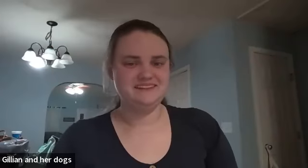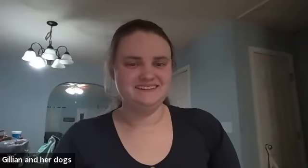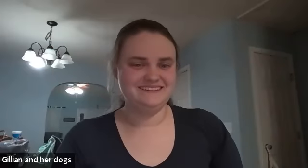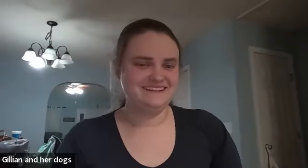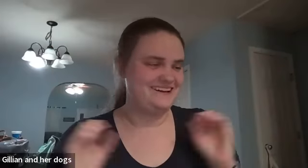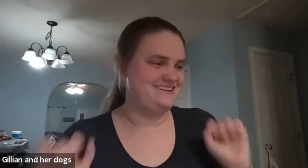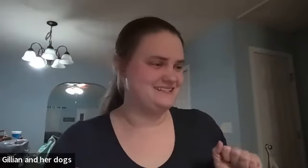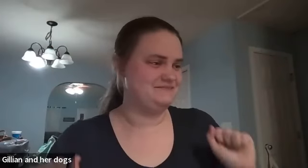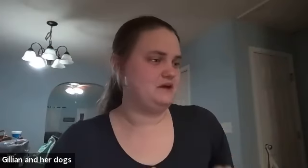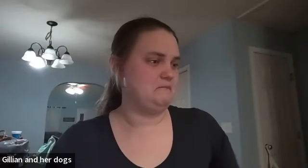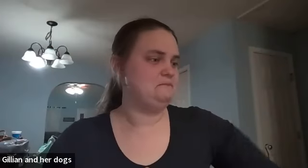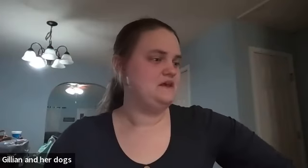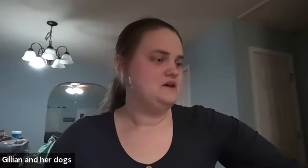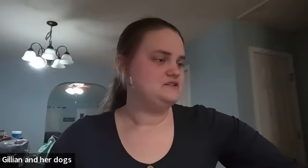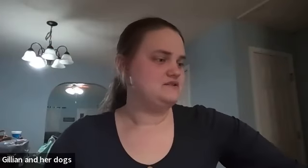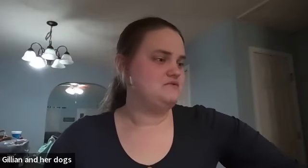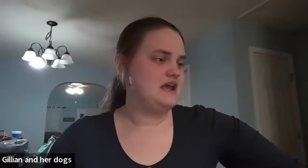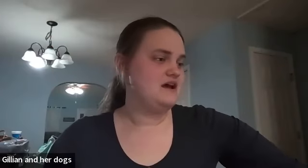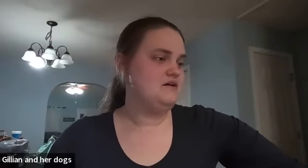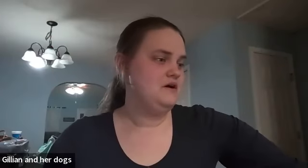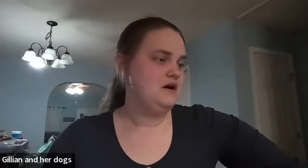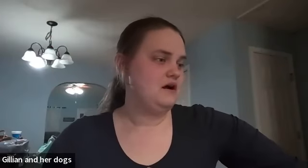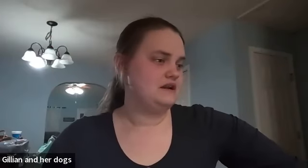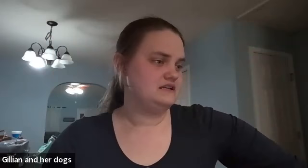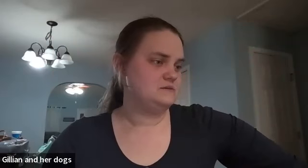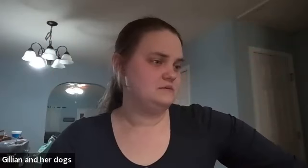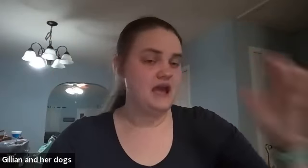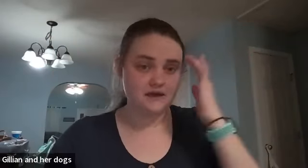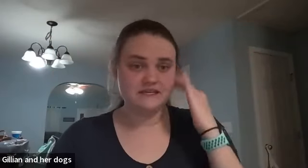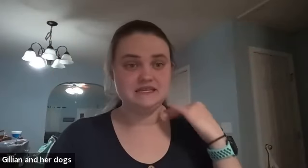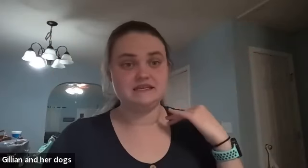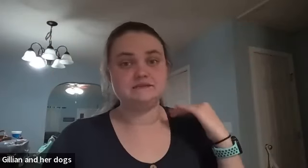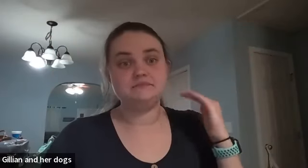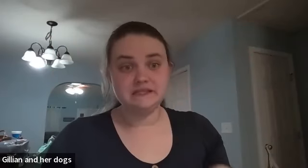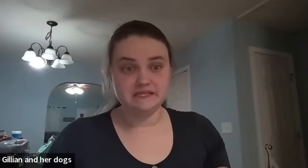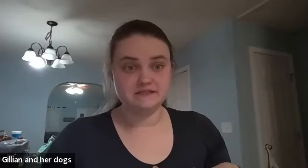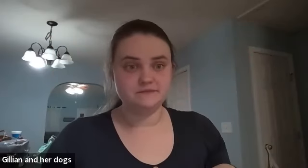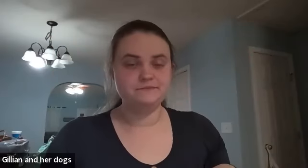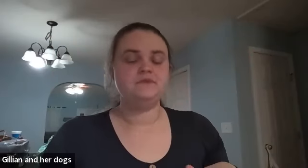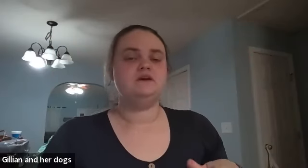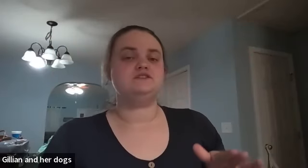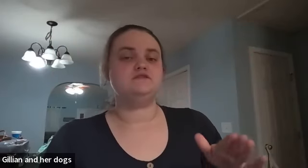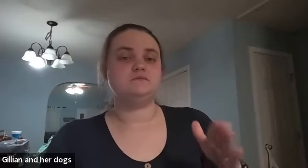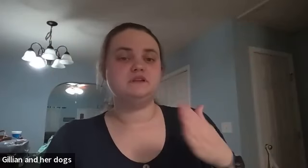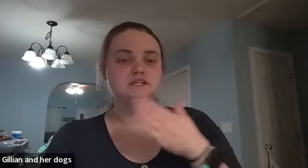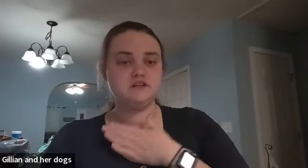Good. All right. Awesome. Okay. So now our next word we have is please. So for please, you're going to